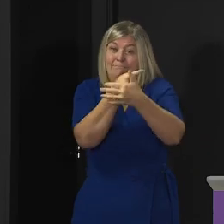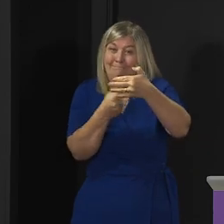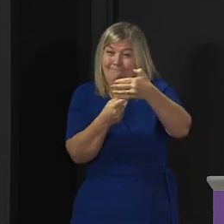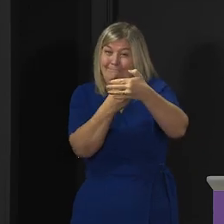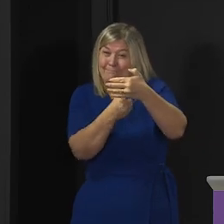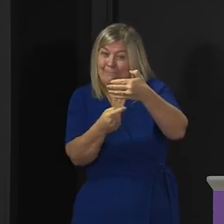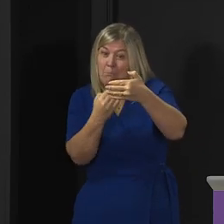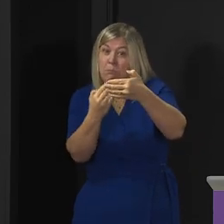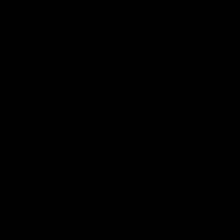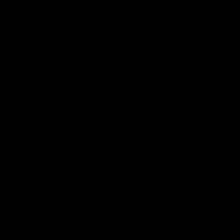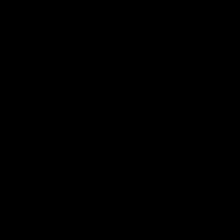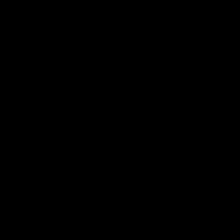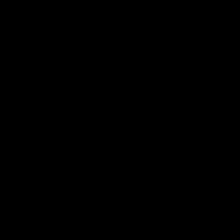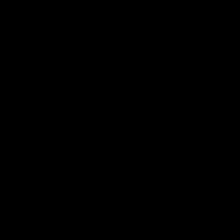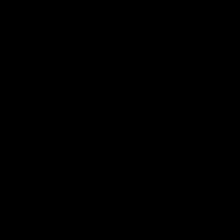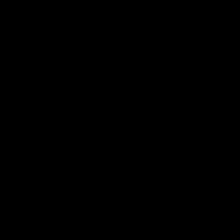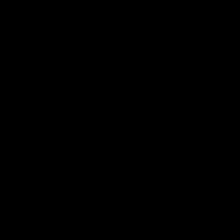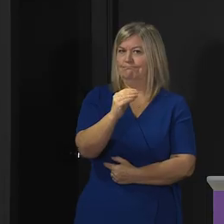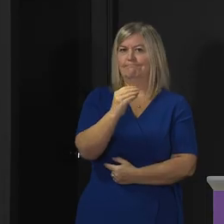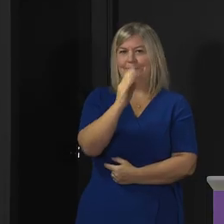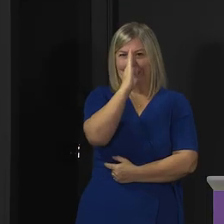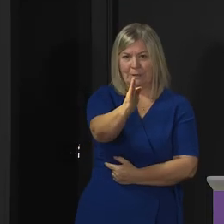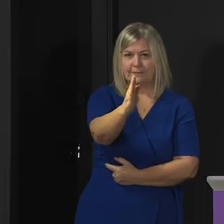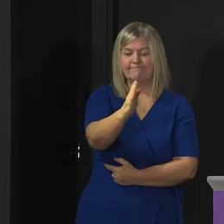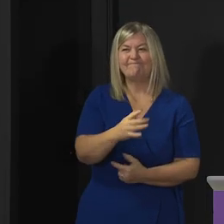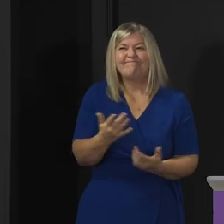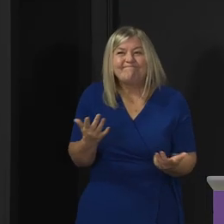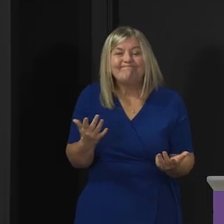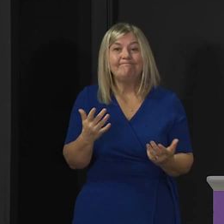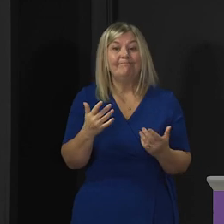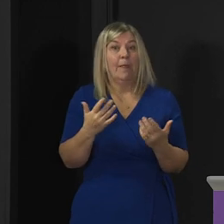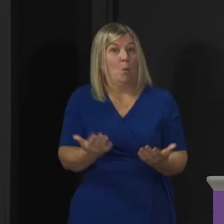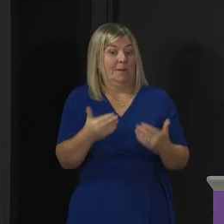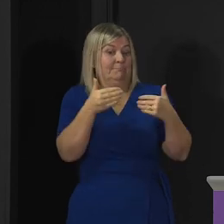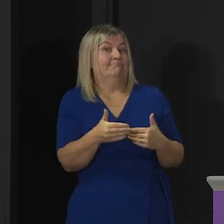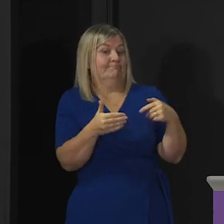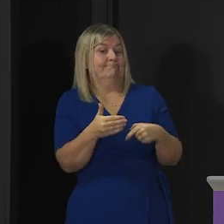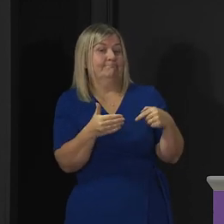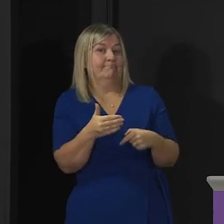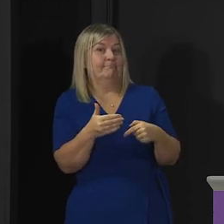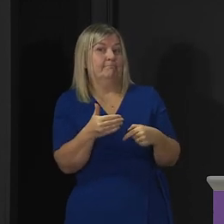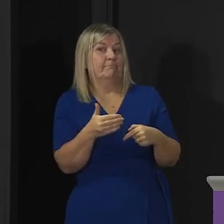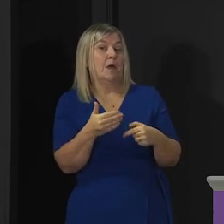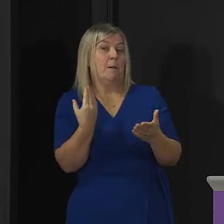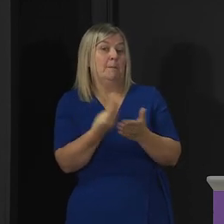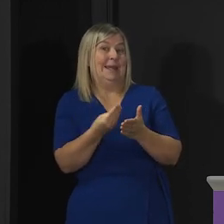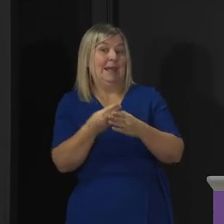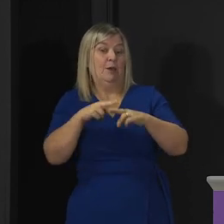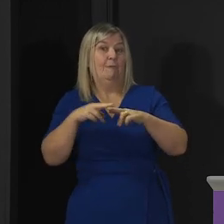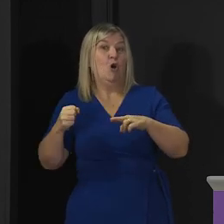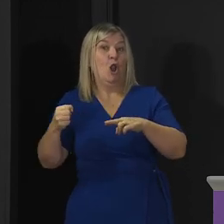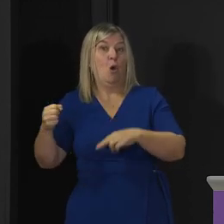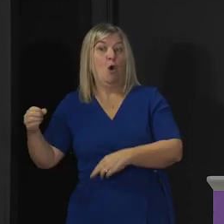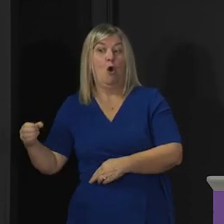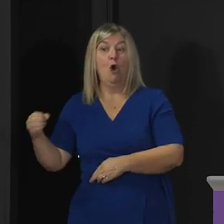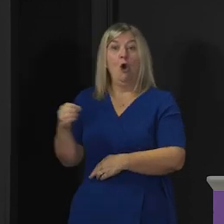or parts of the country. At this stage, the indication is that the more generous furlough scheme is only